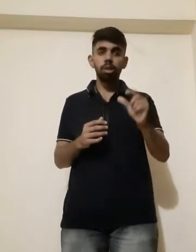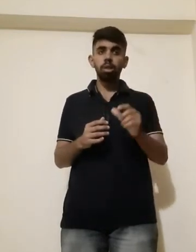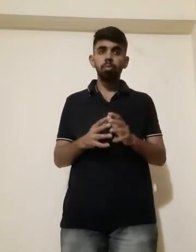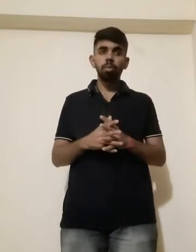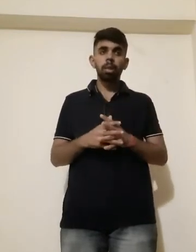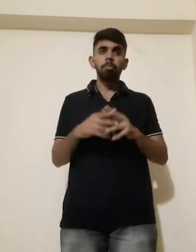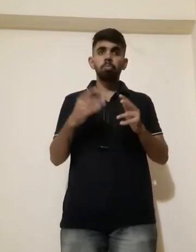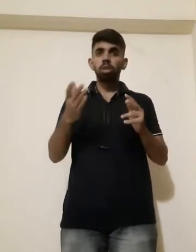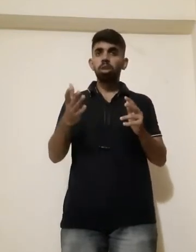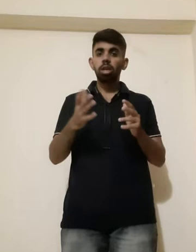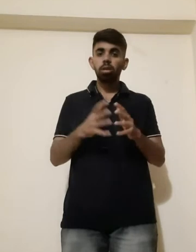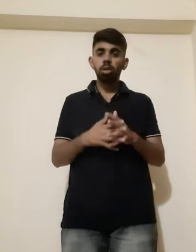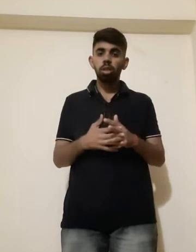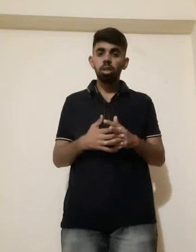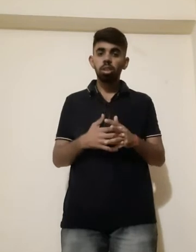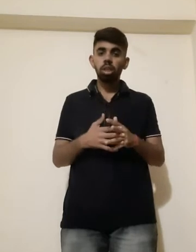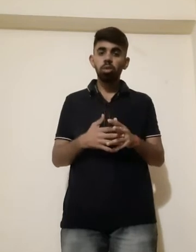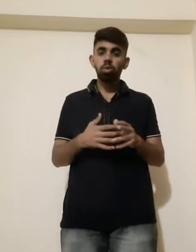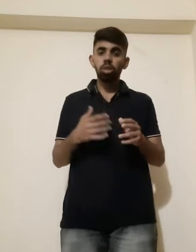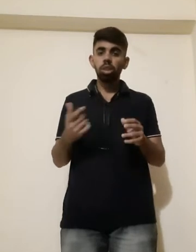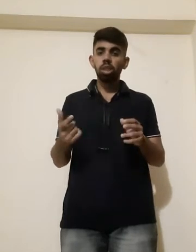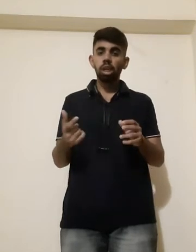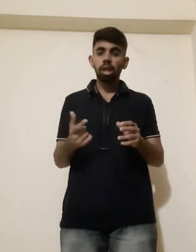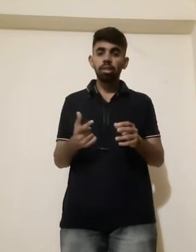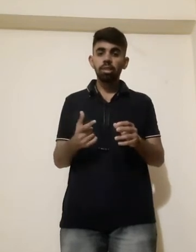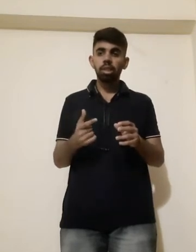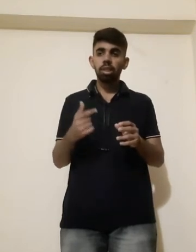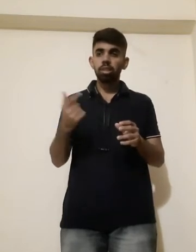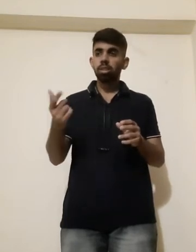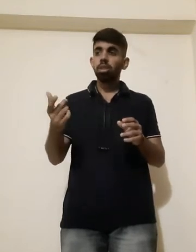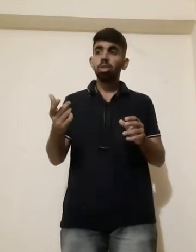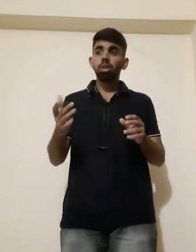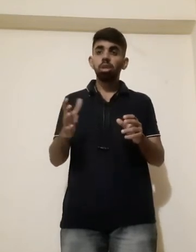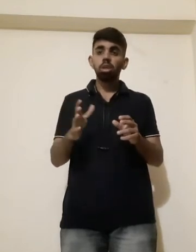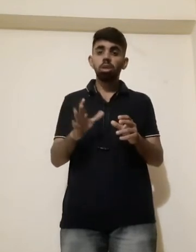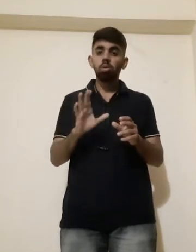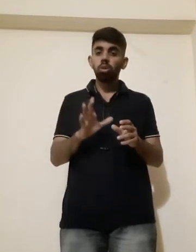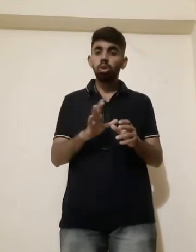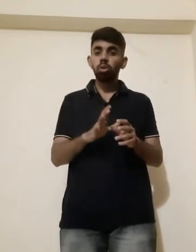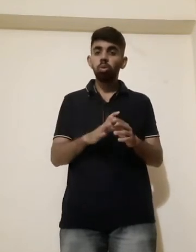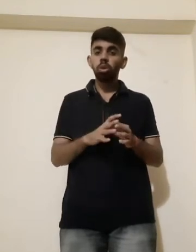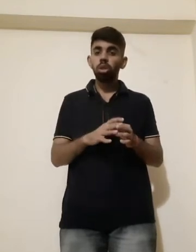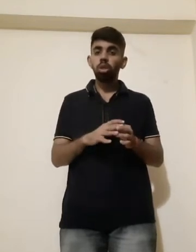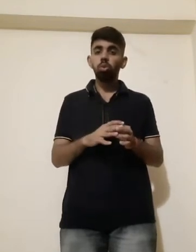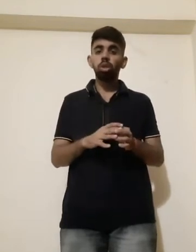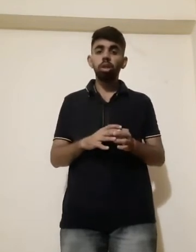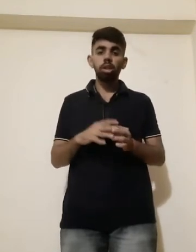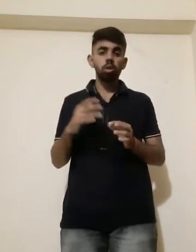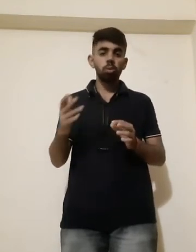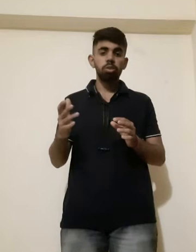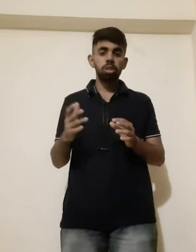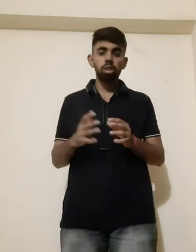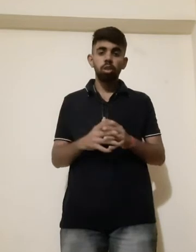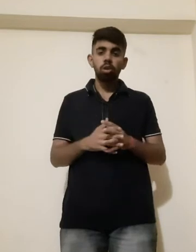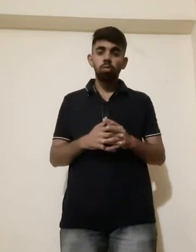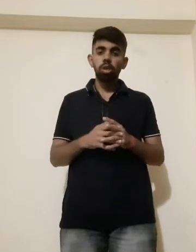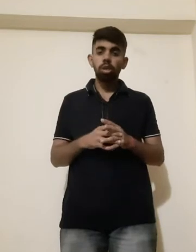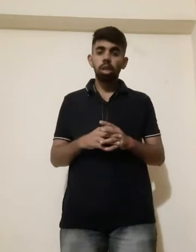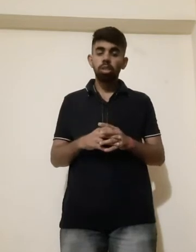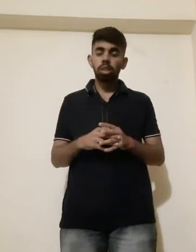method, in that scenario, in that case we don't need to create any object of that class